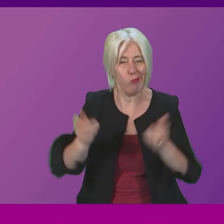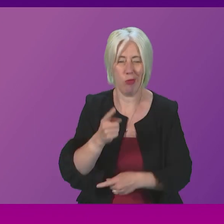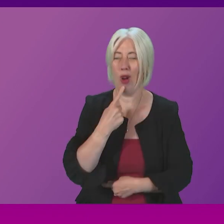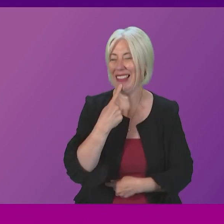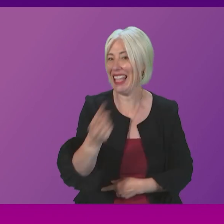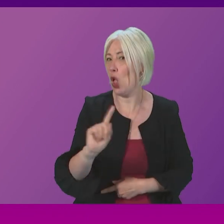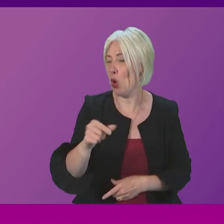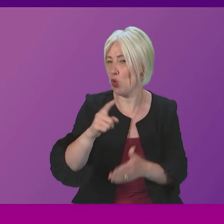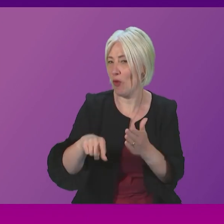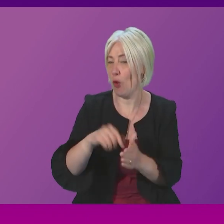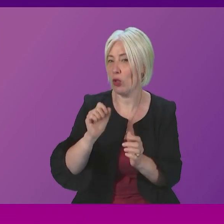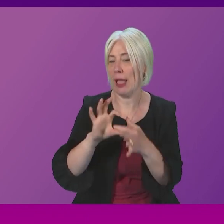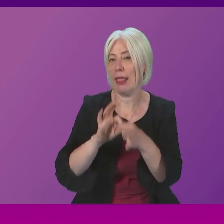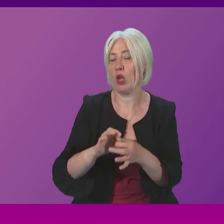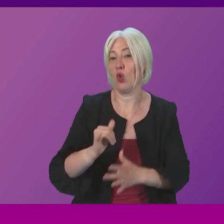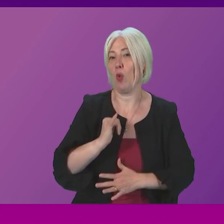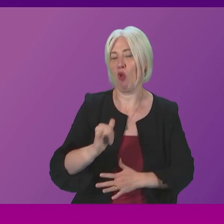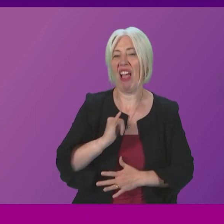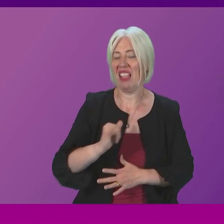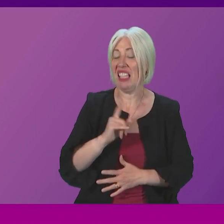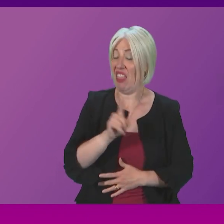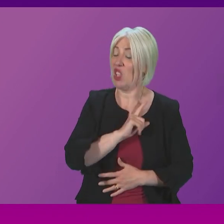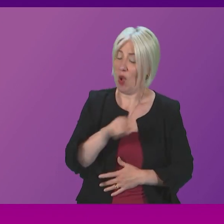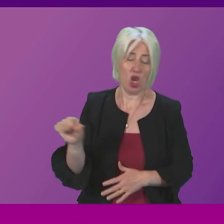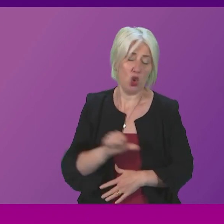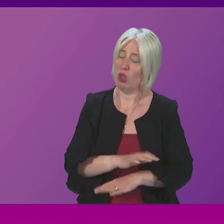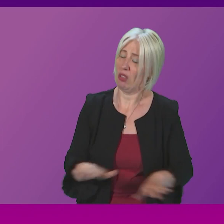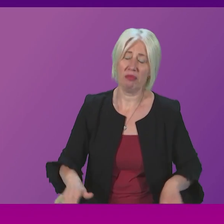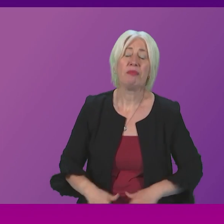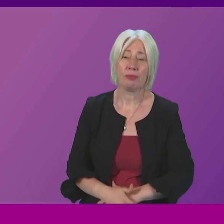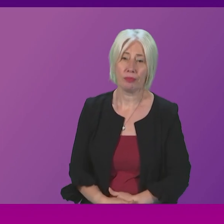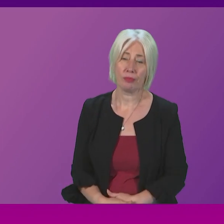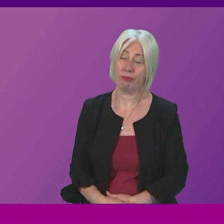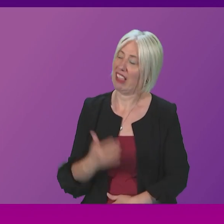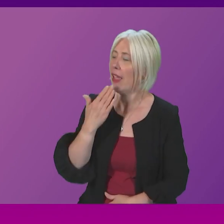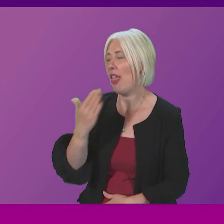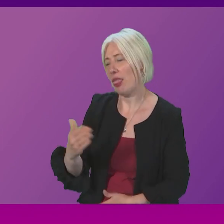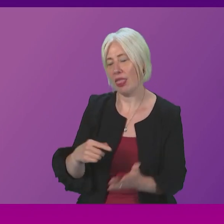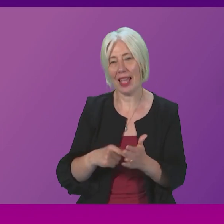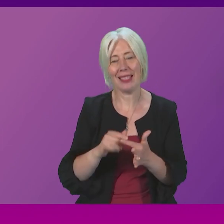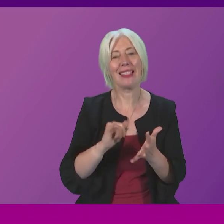of morality. Okay, thank you very much indeed, Tess.